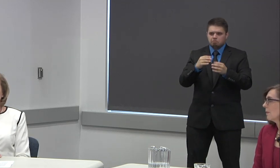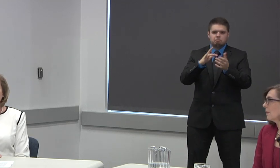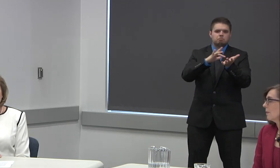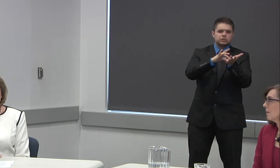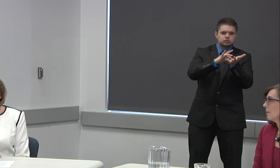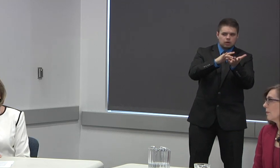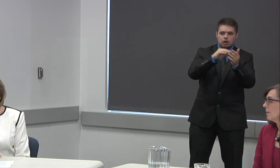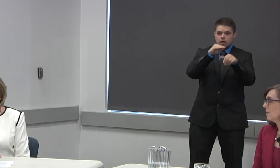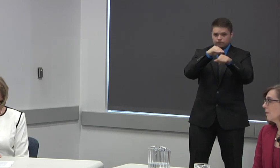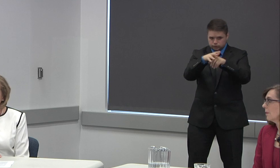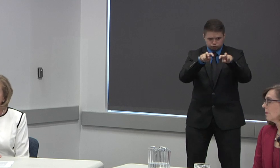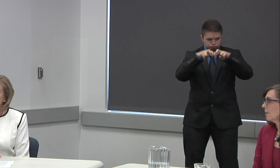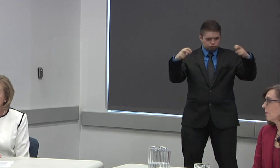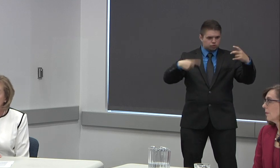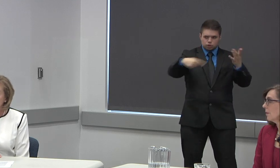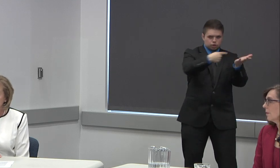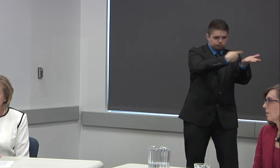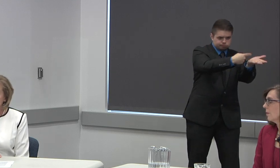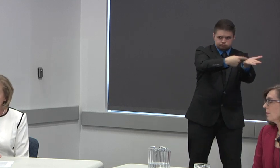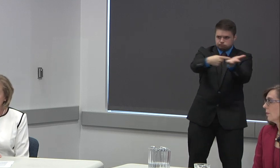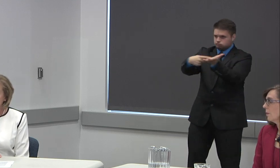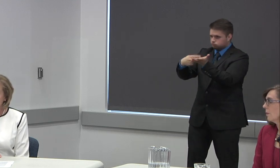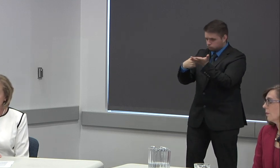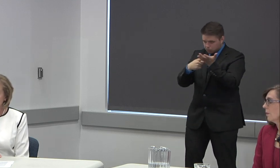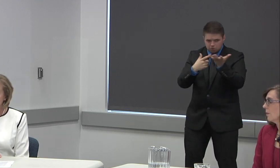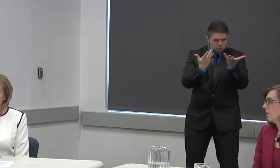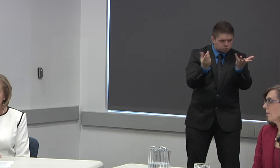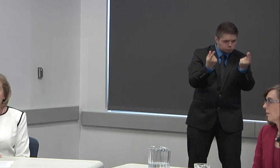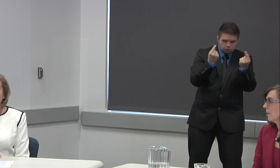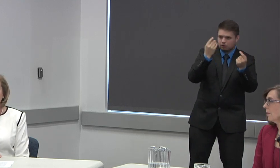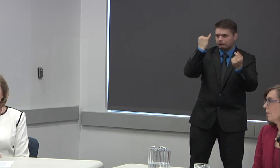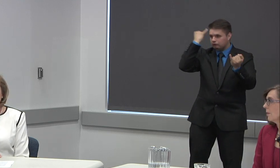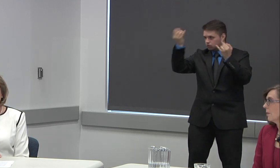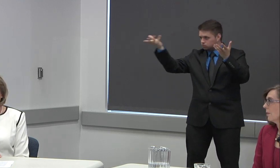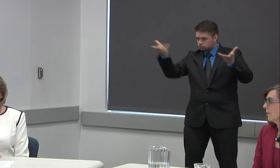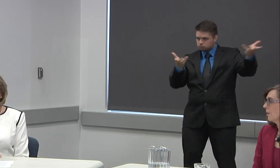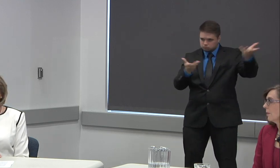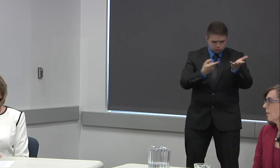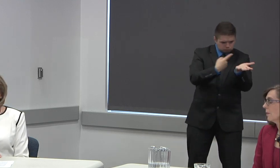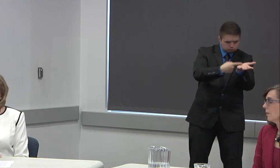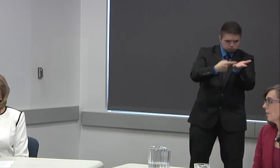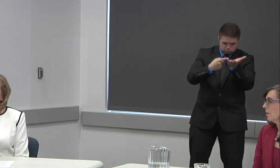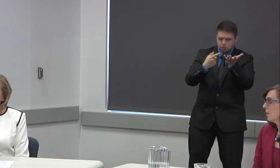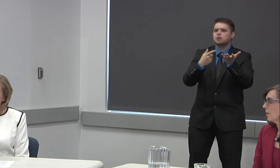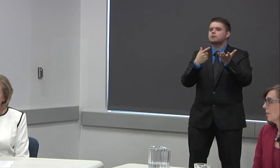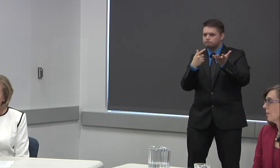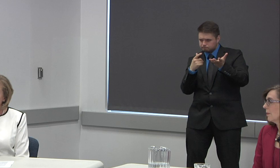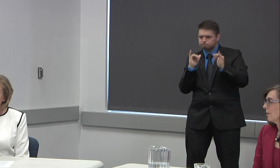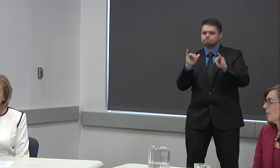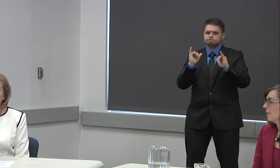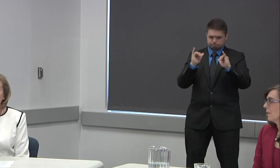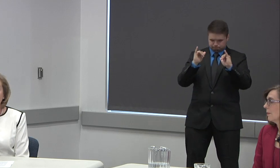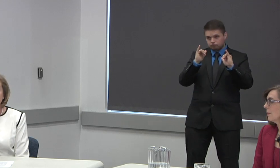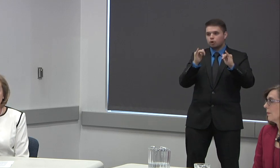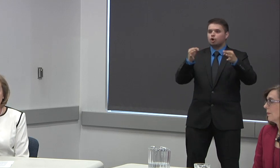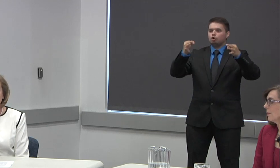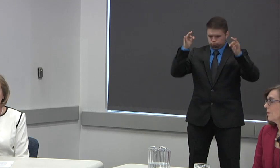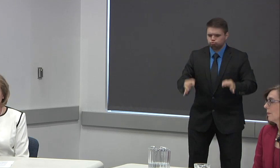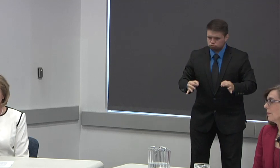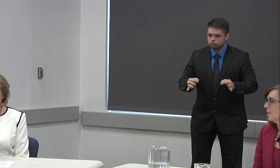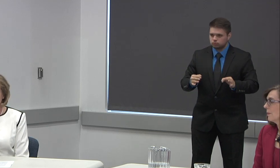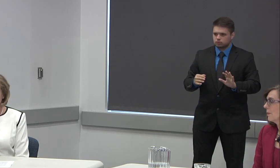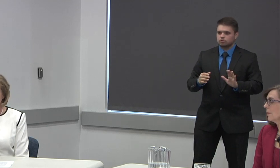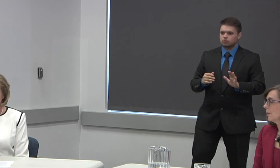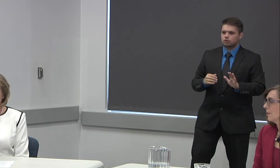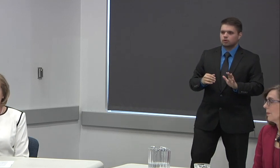She's sought feedback from the group throughout the process and created a platform for sharing knowledge and exchanging